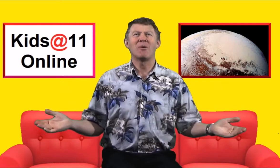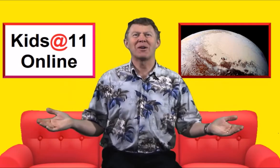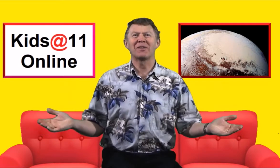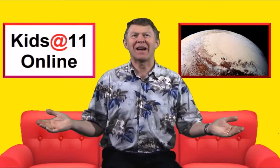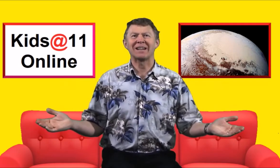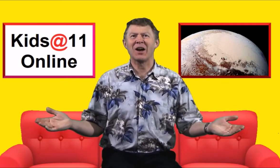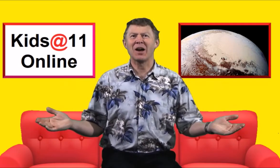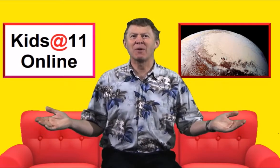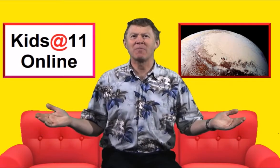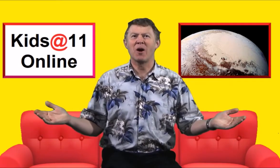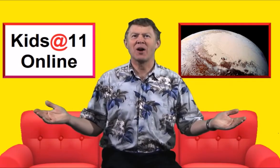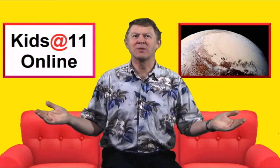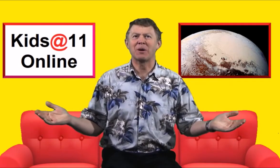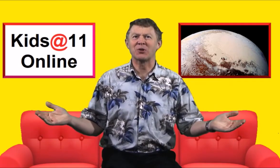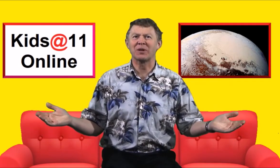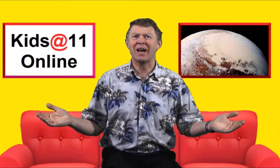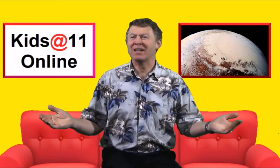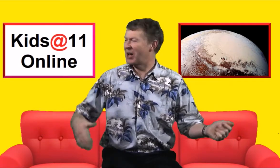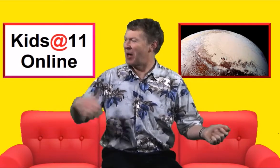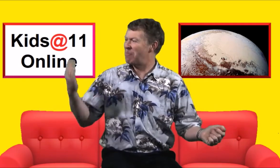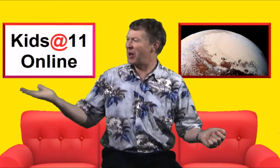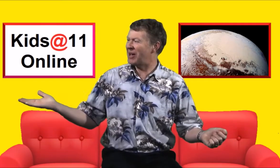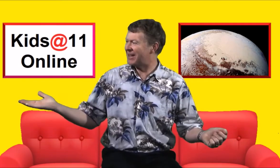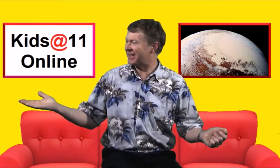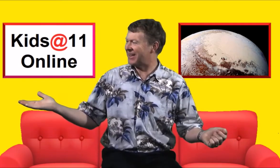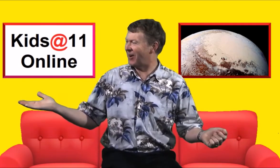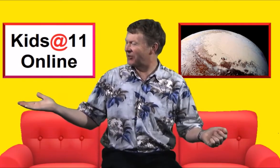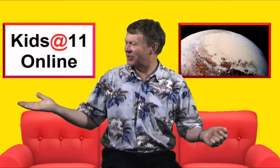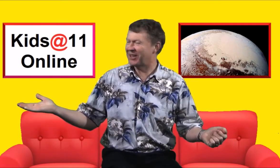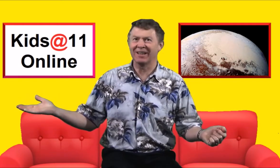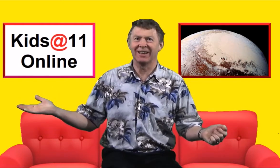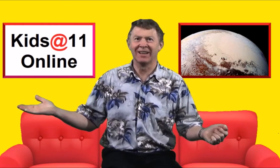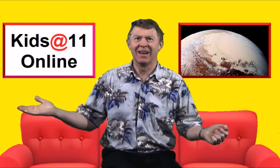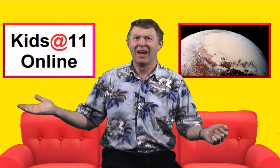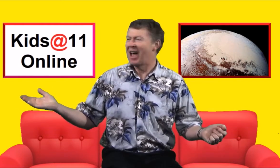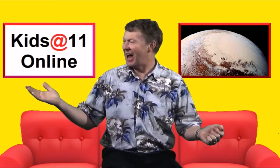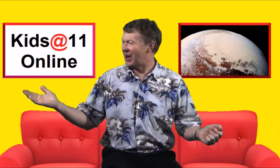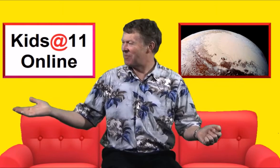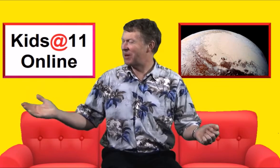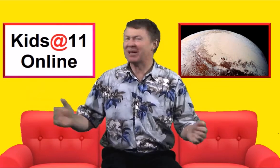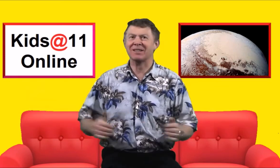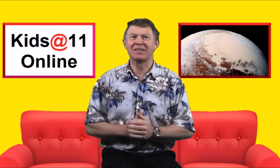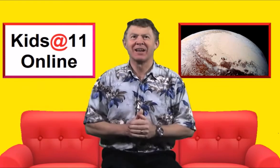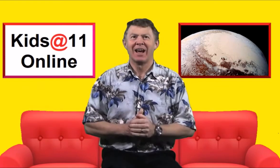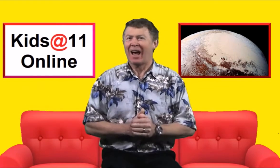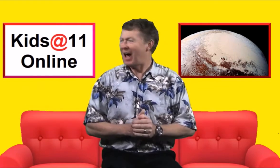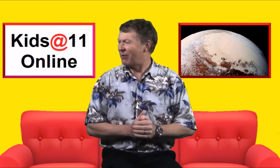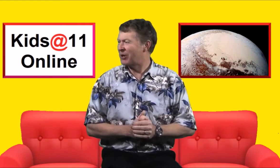And welcome to Fact Time with my special guest, Pete the Aussie. Hello, Pete. How are you